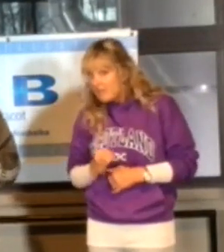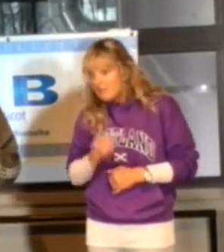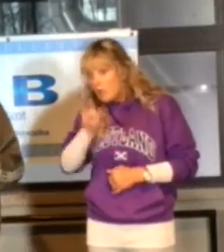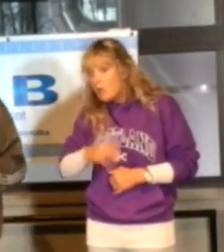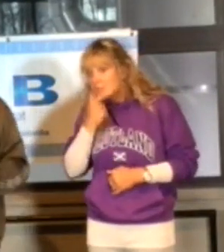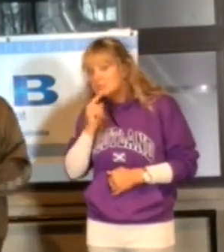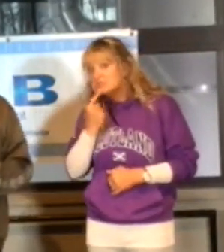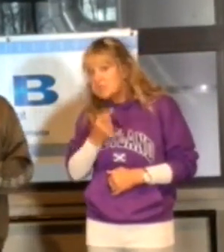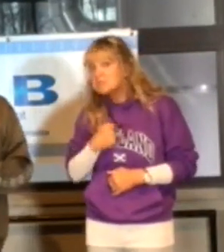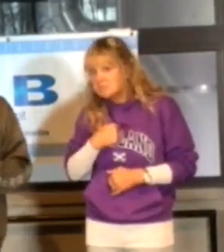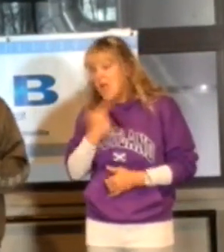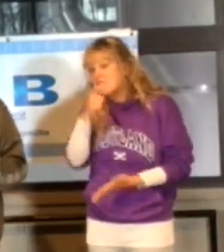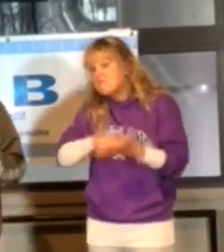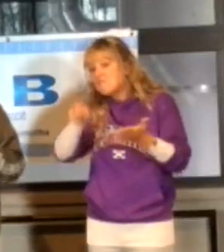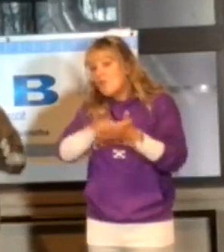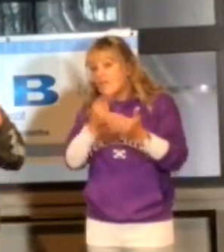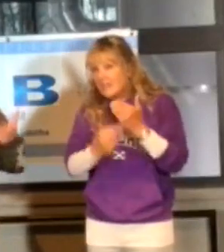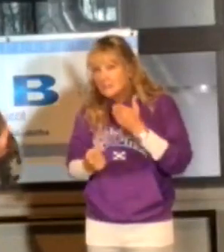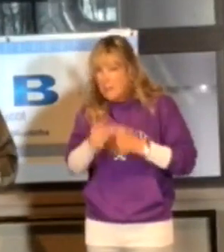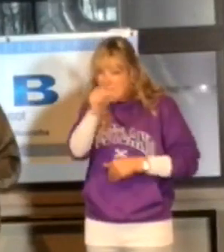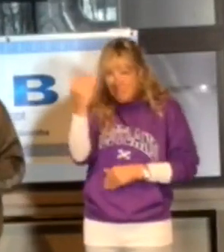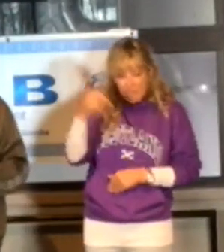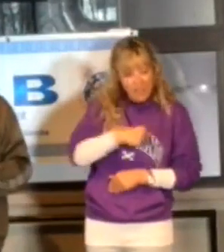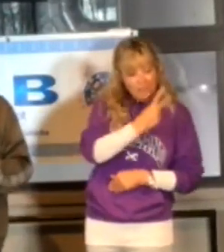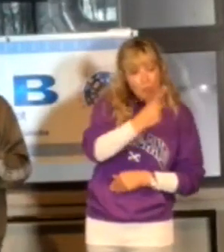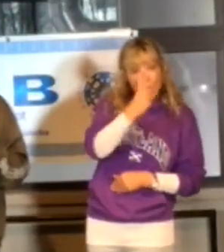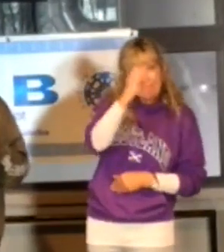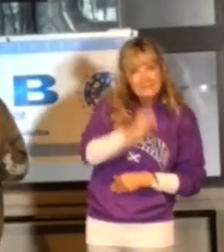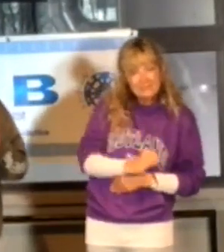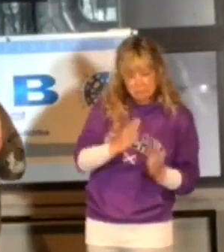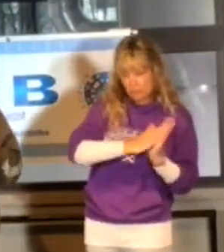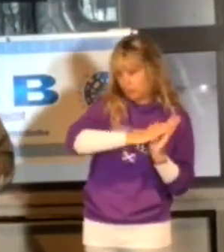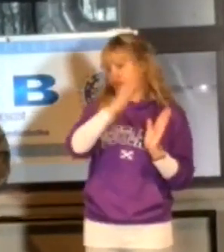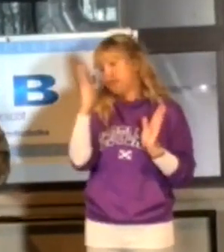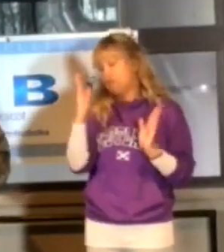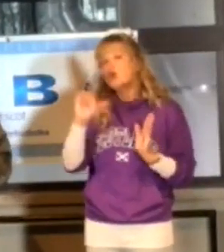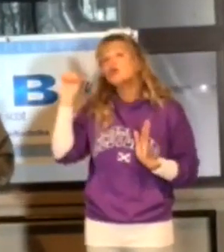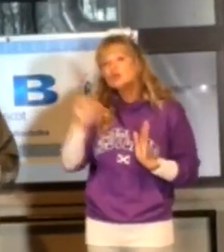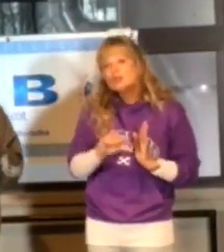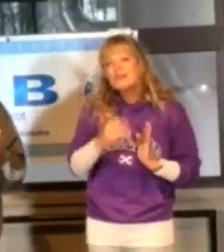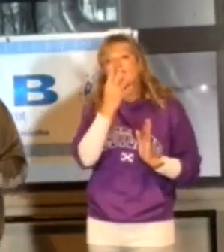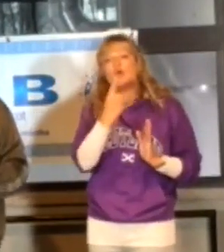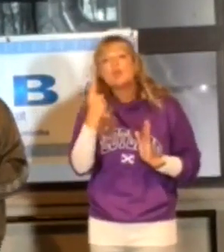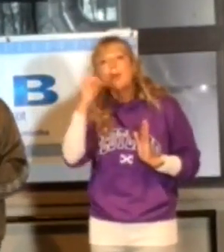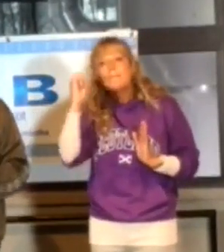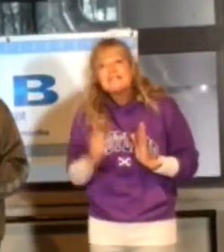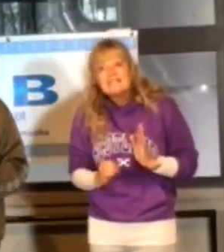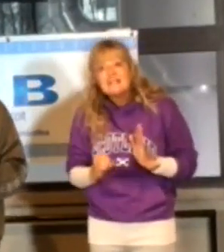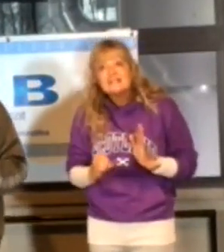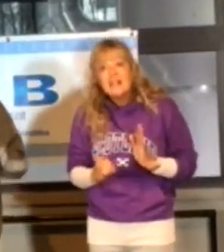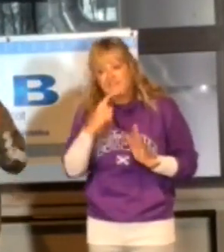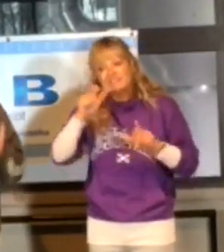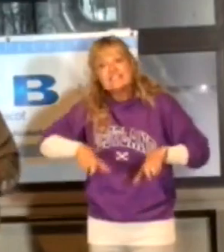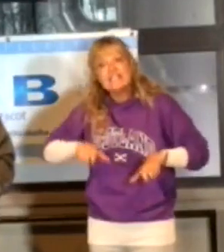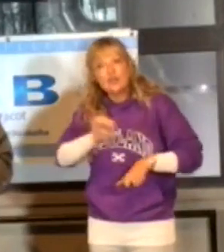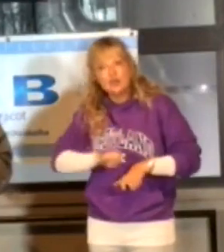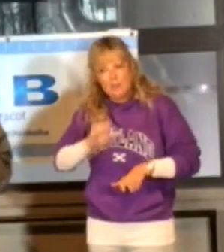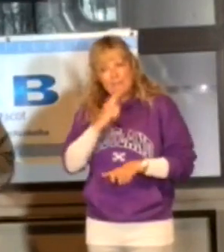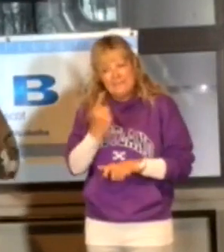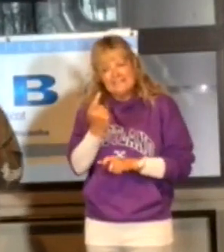vote for independence. A leap from 21%. It would have been 41% if that meant staying in Europe. We're getting